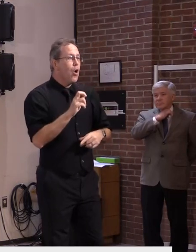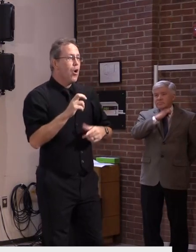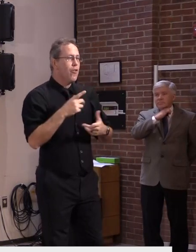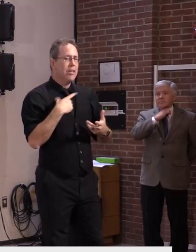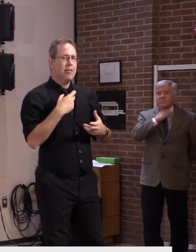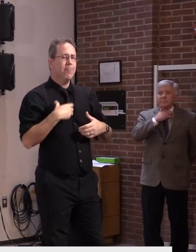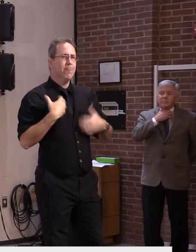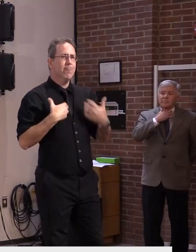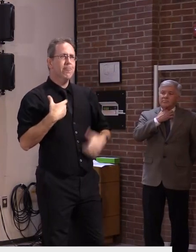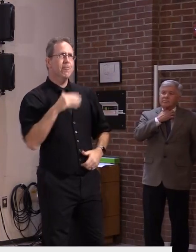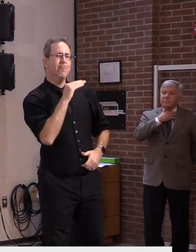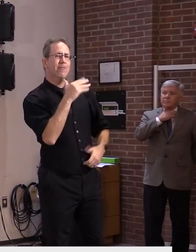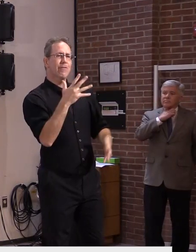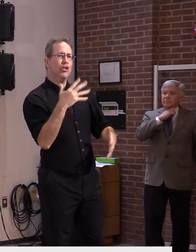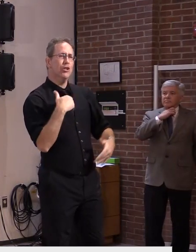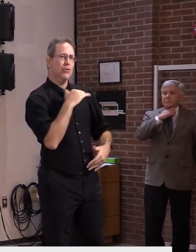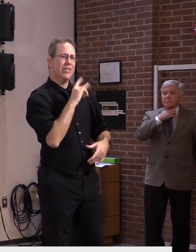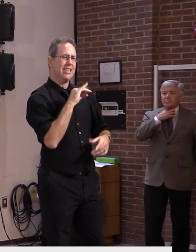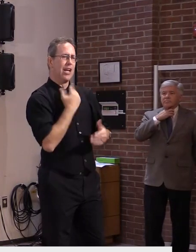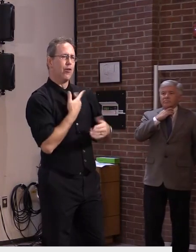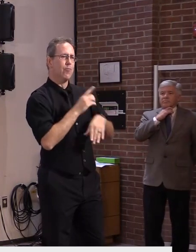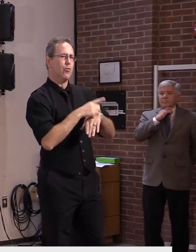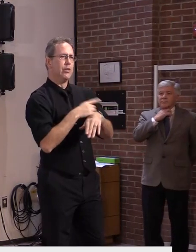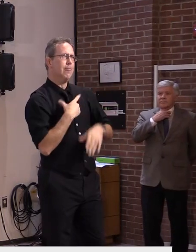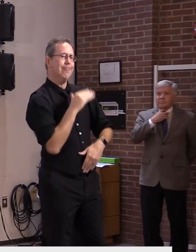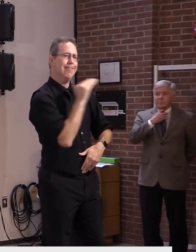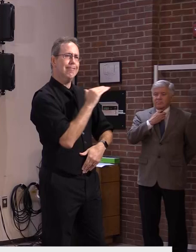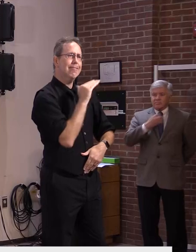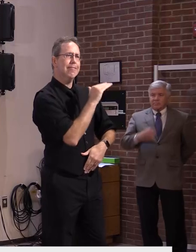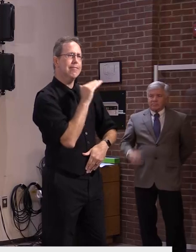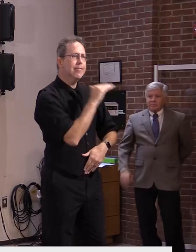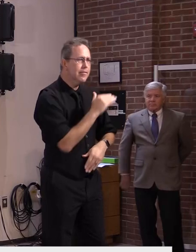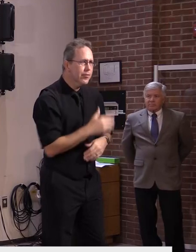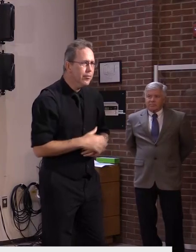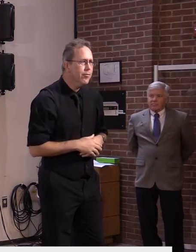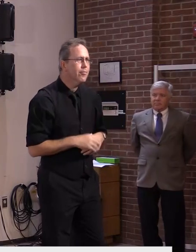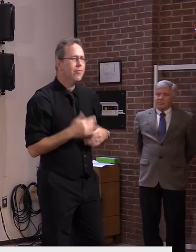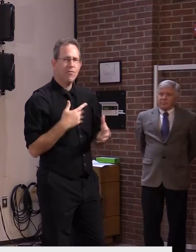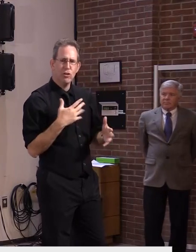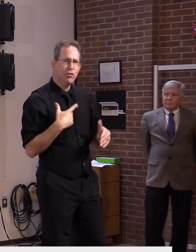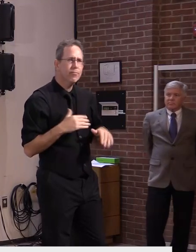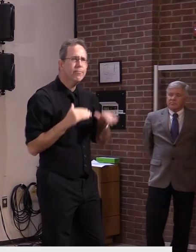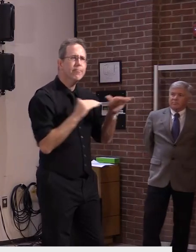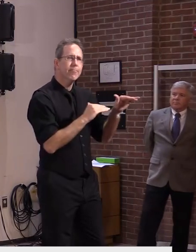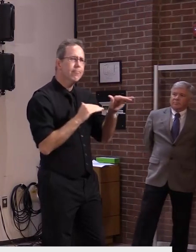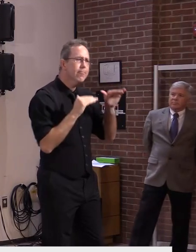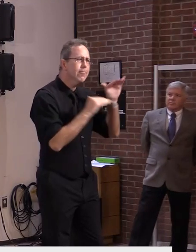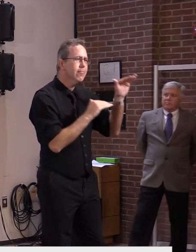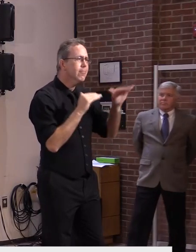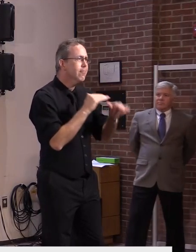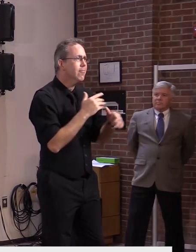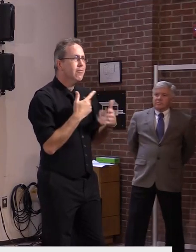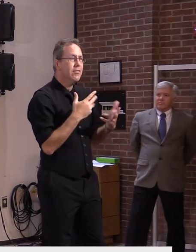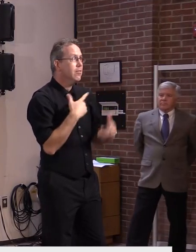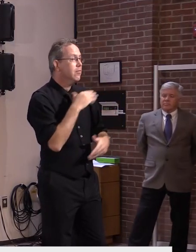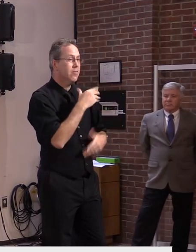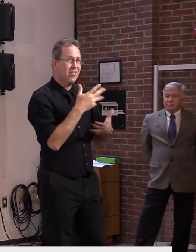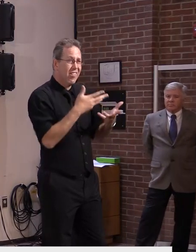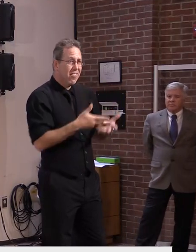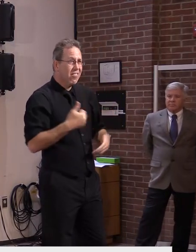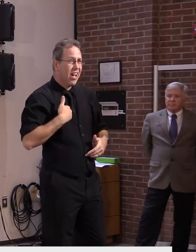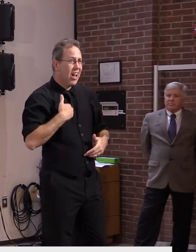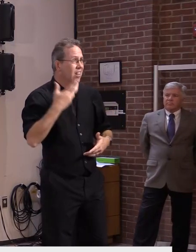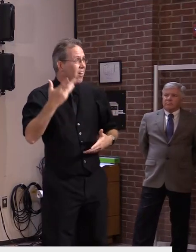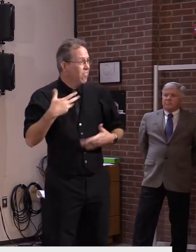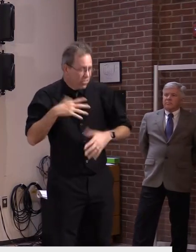continue to push, but we don't have any authority over the border. We don't have any authority over the White House and their decision